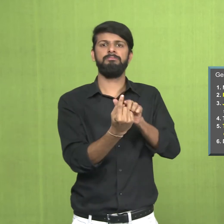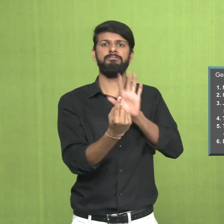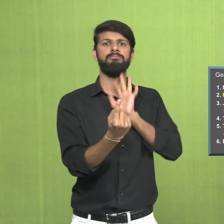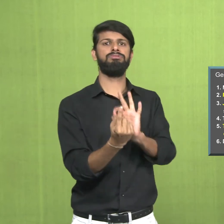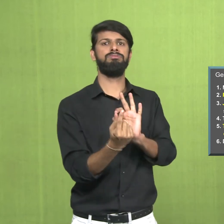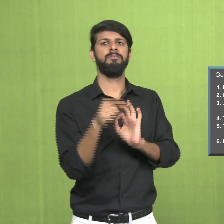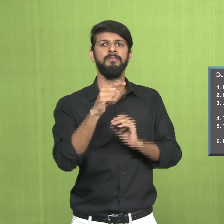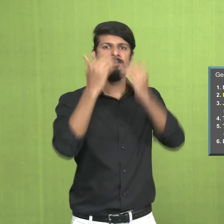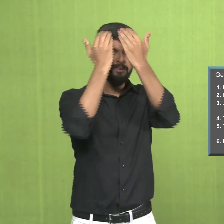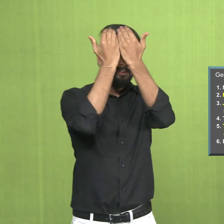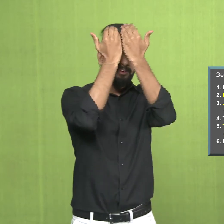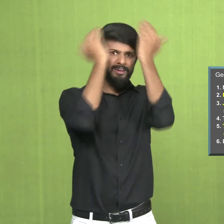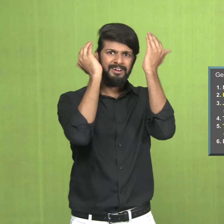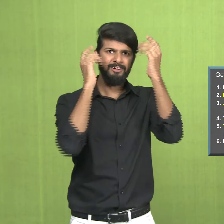bust, due to